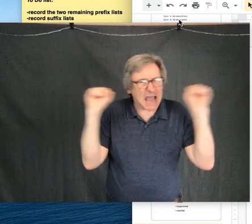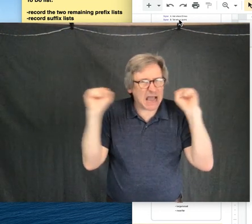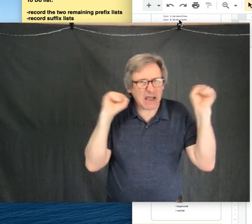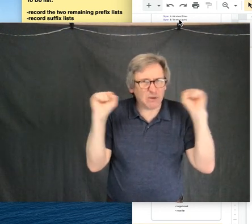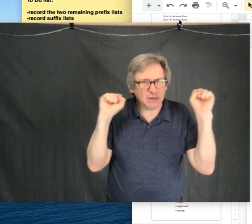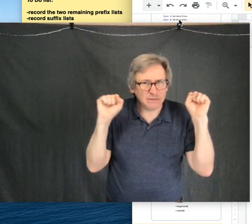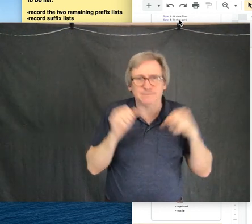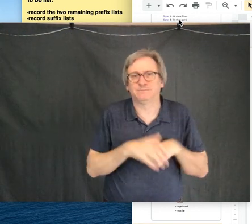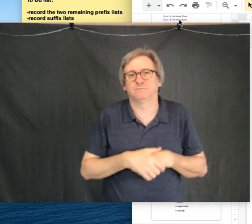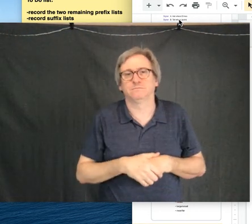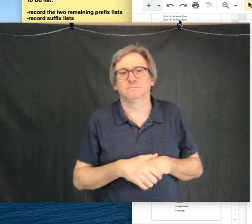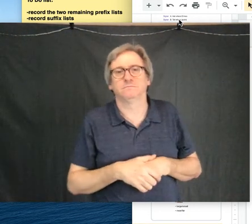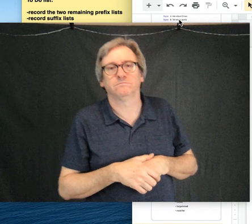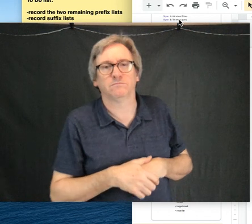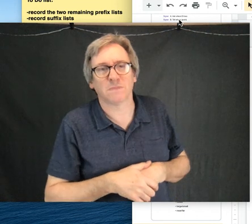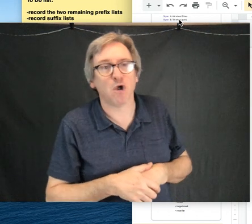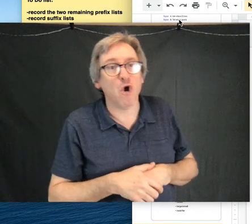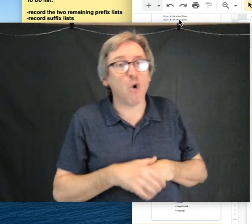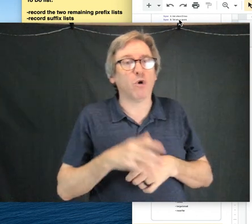Loud.